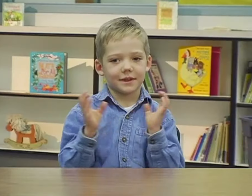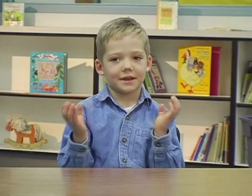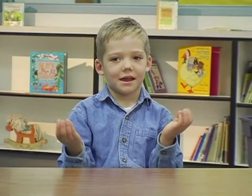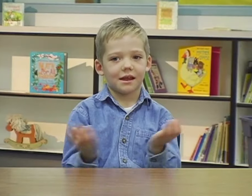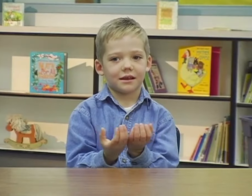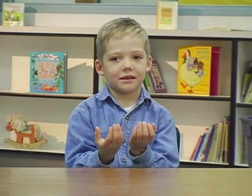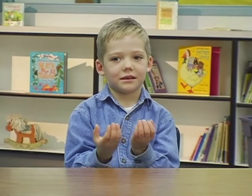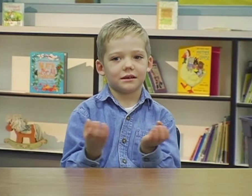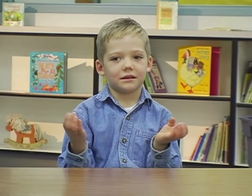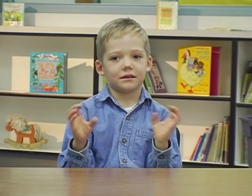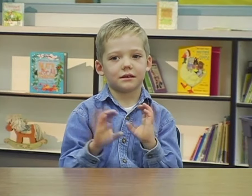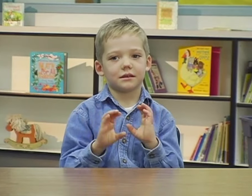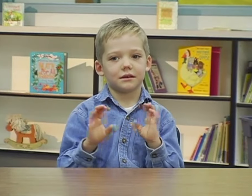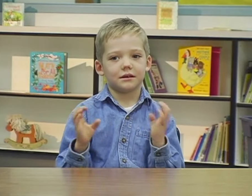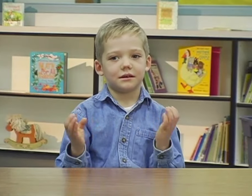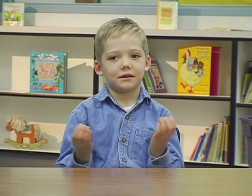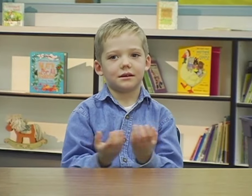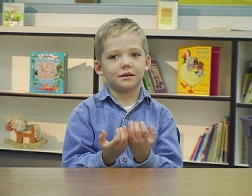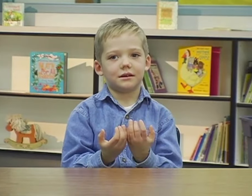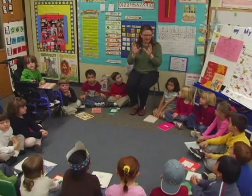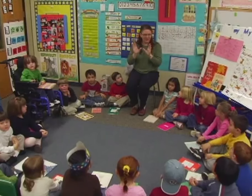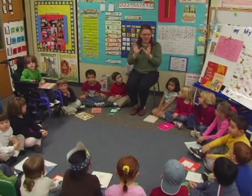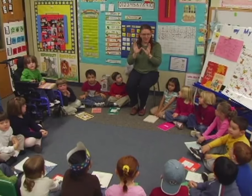Take two C's and make a circle.